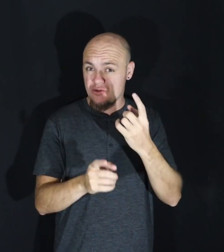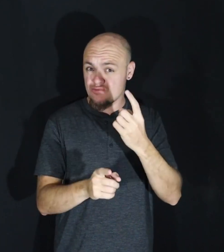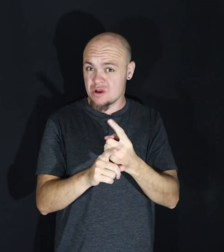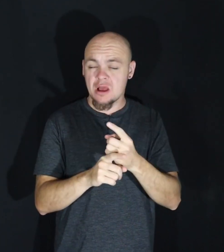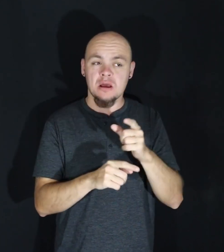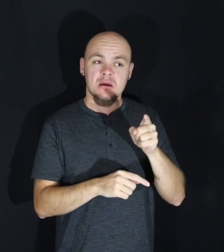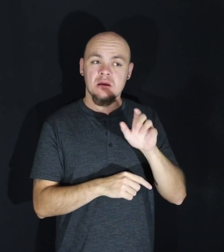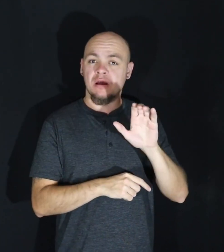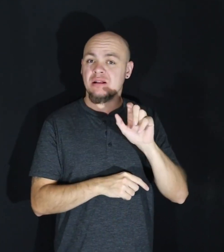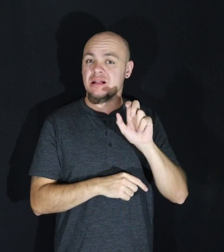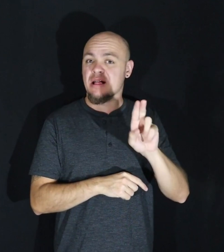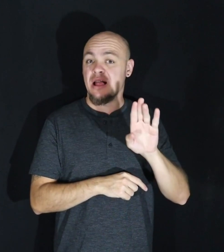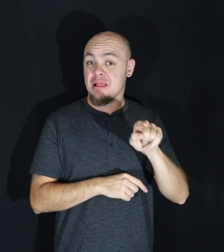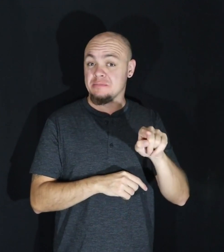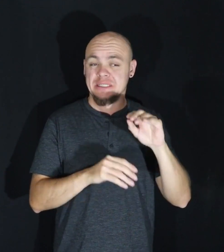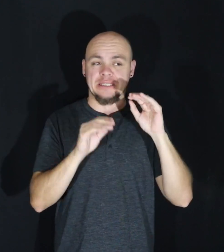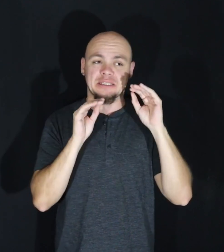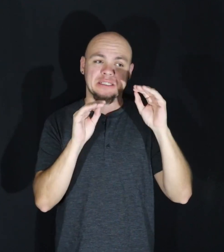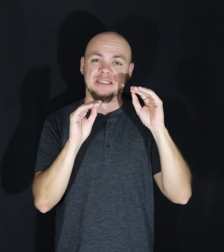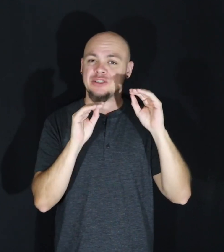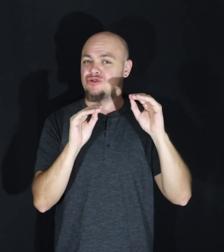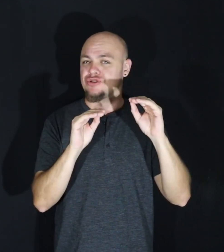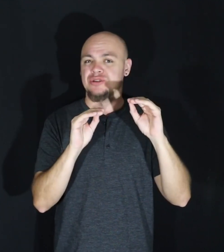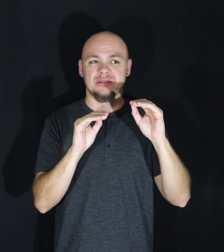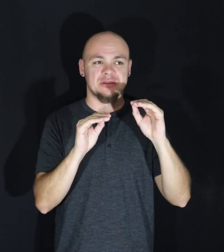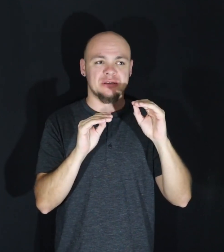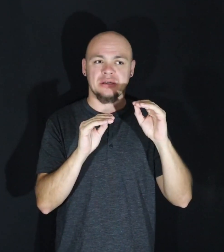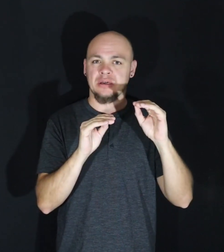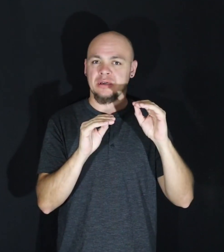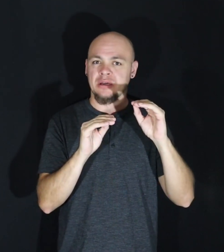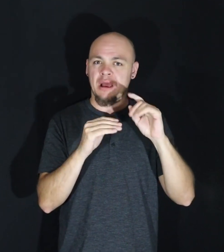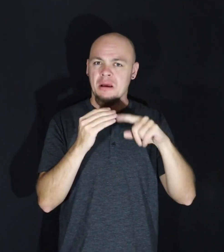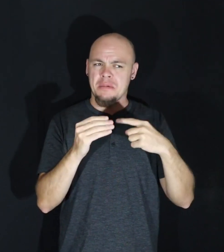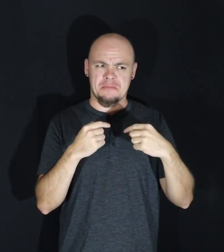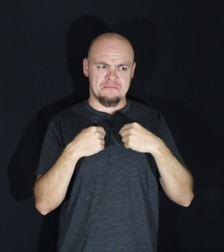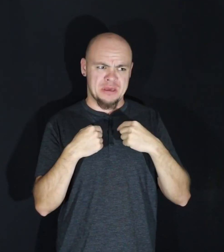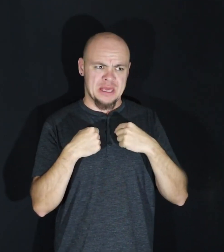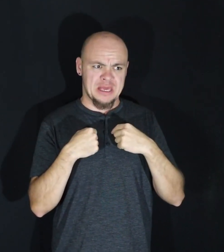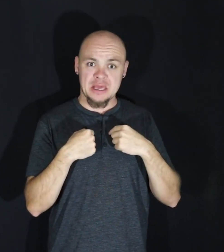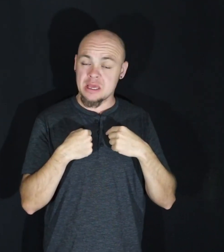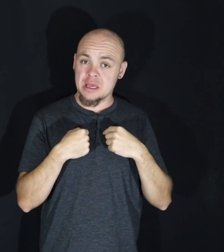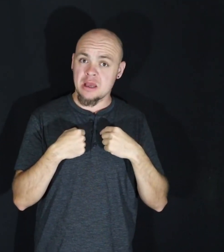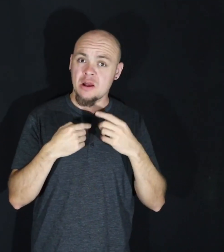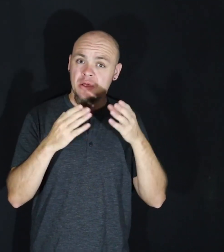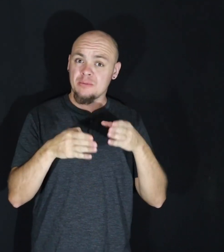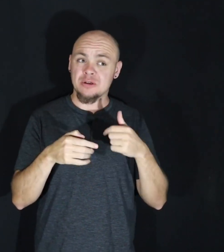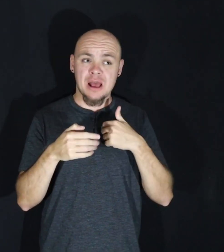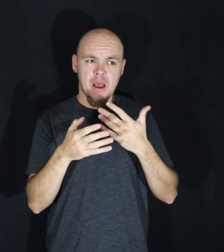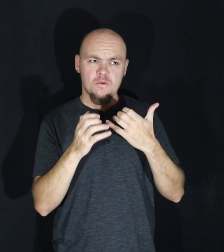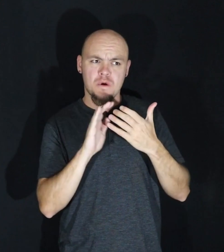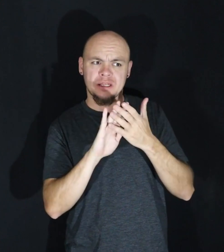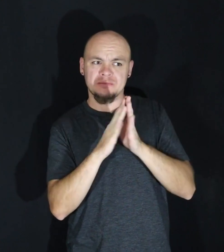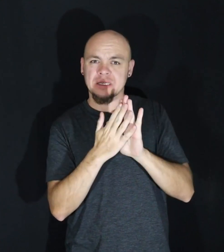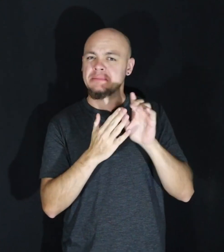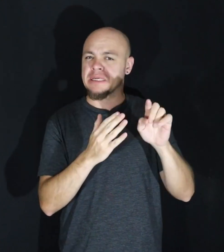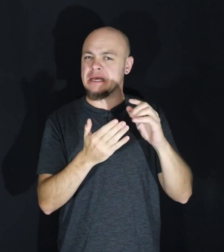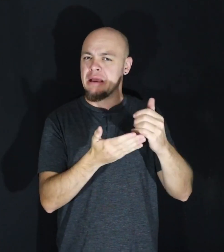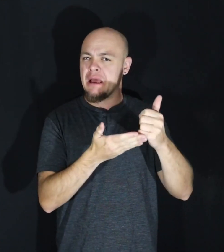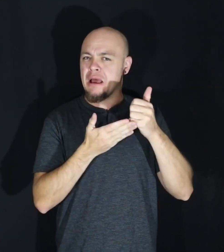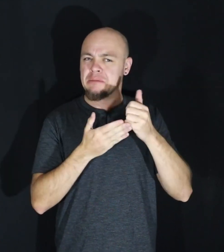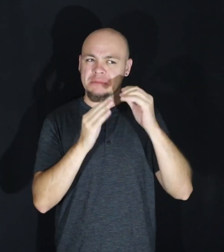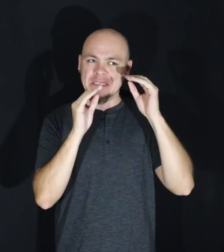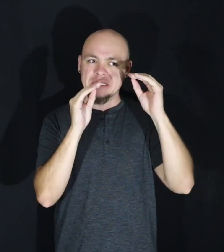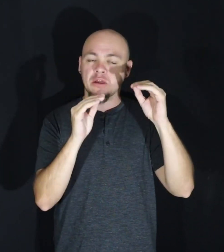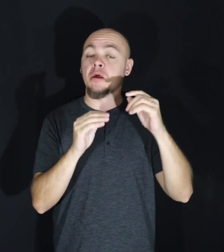Caleb teaches me so much about the person I'm supposed to be, the person I want to be. Imagine living